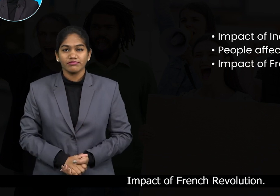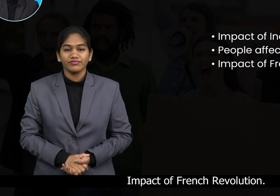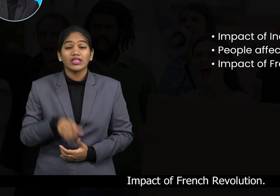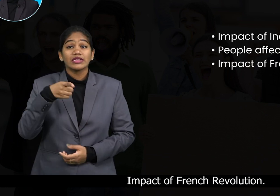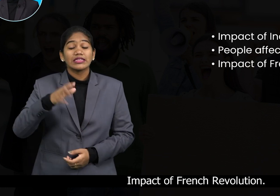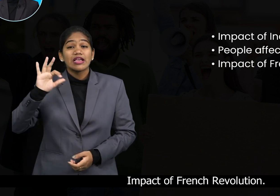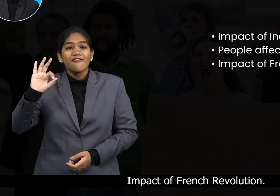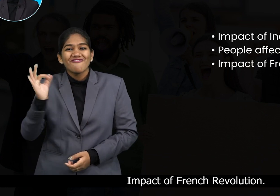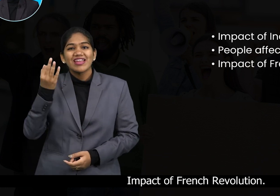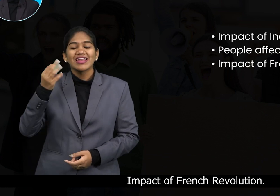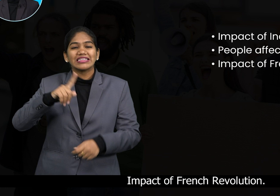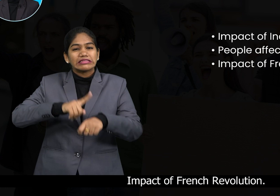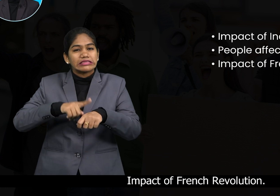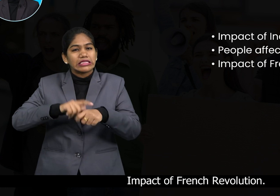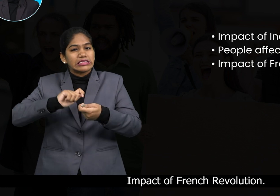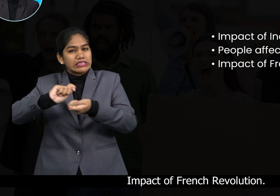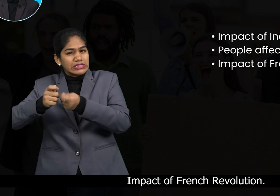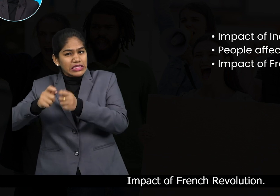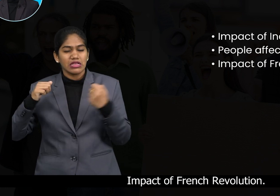impact of French Revolution,